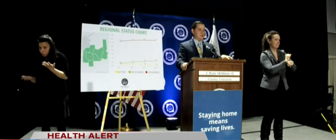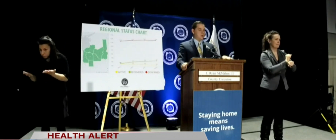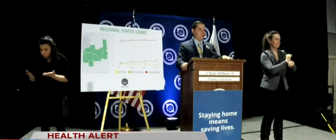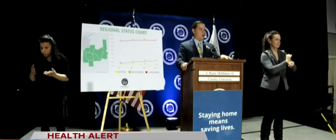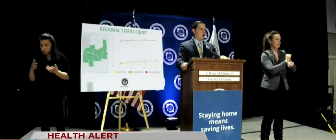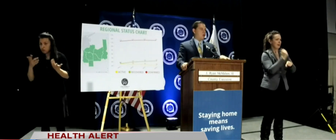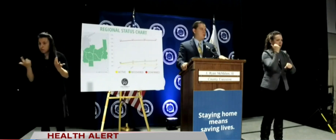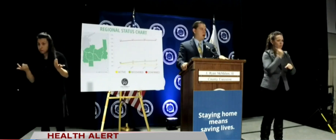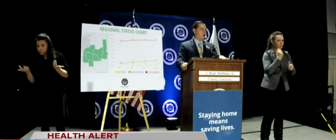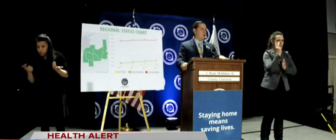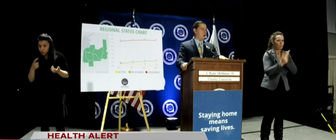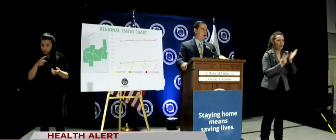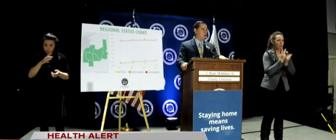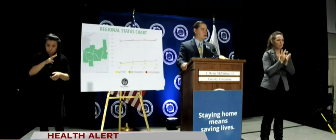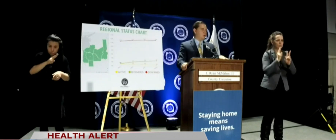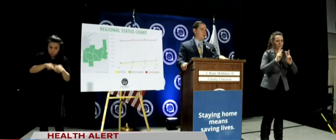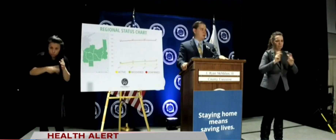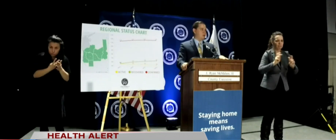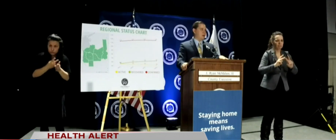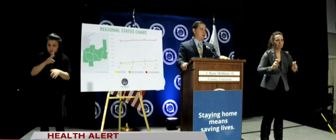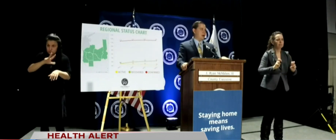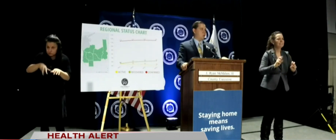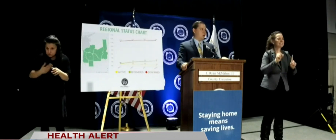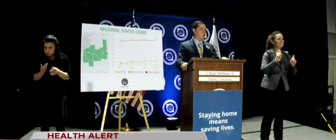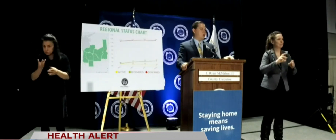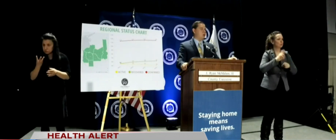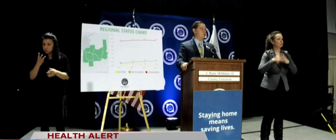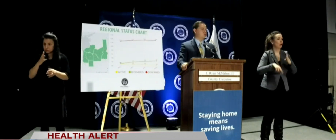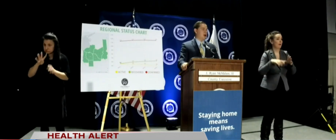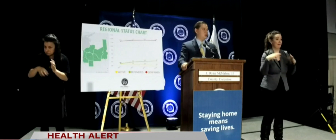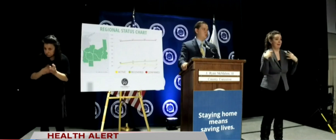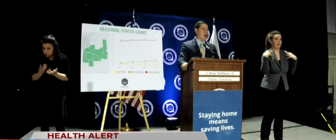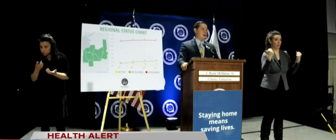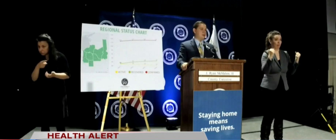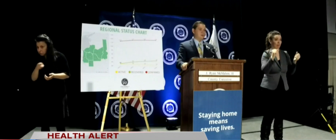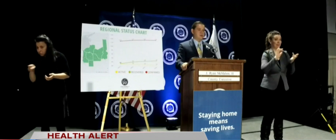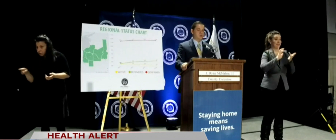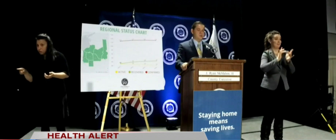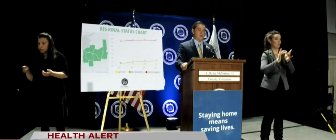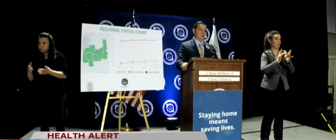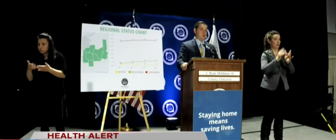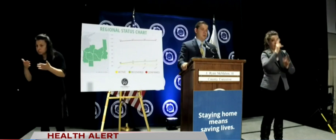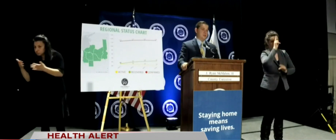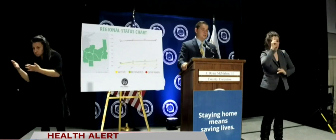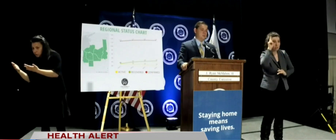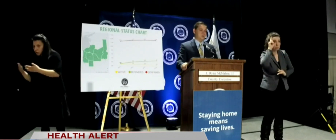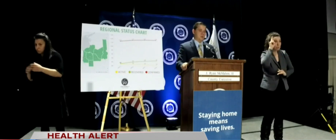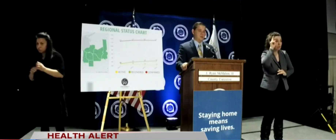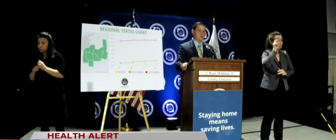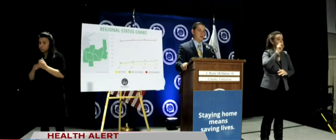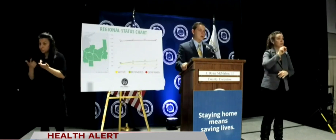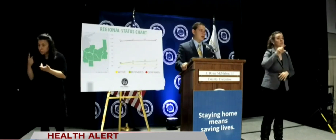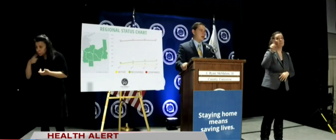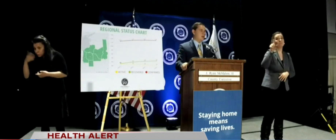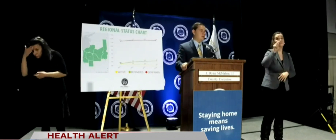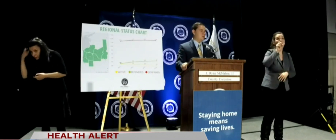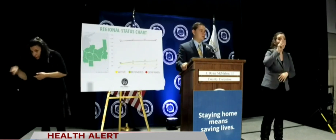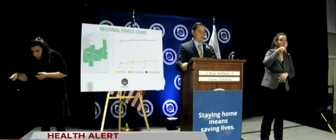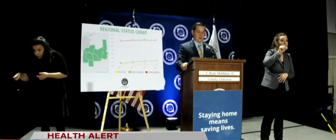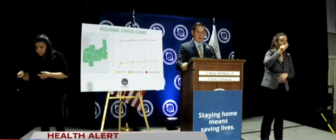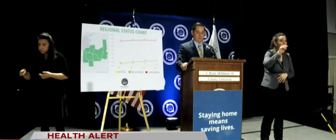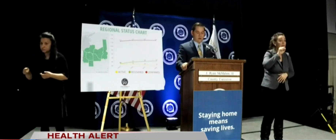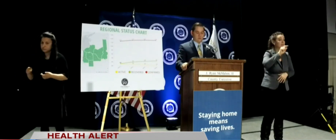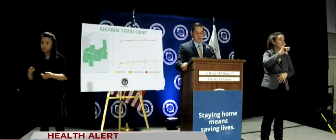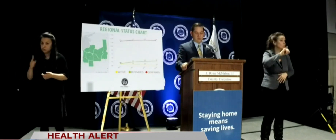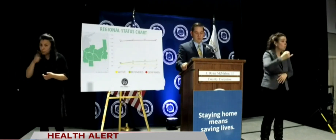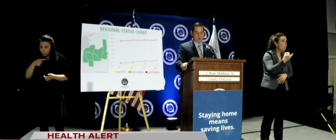basis with all of our health network to try to track individuals that are showing symptoms of this and to